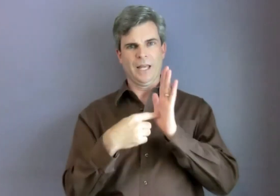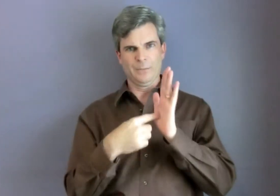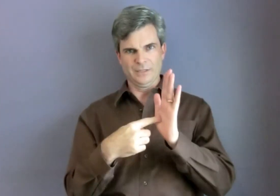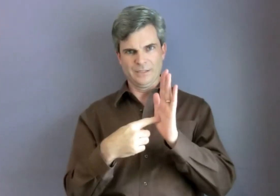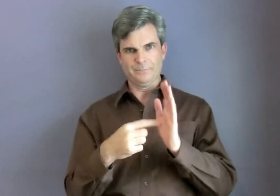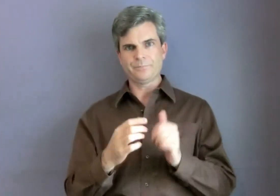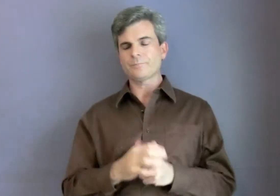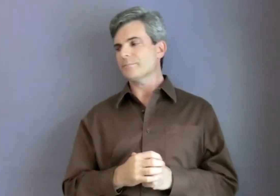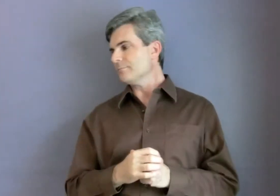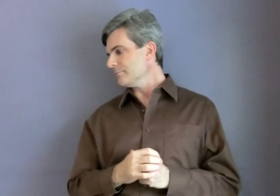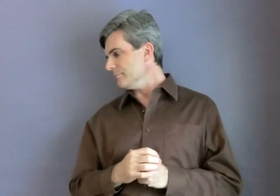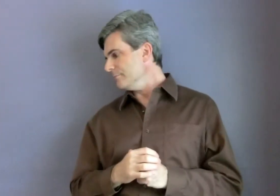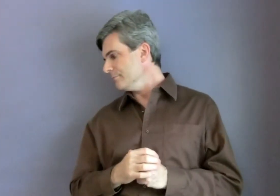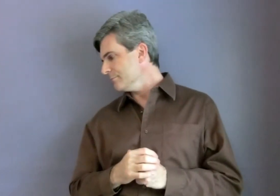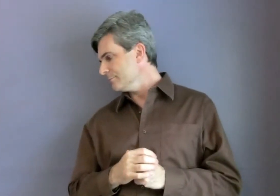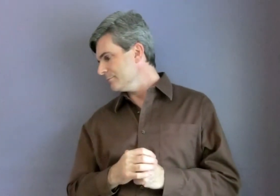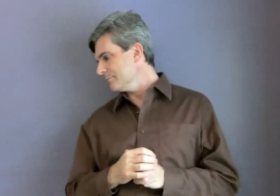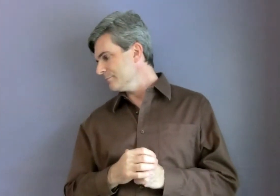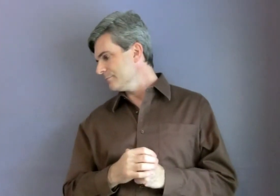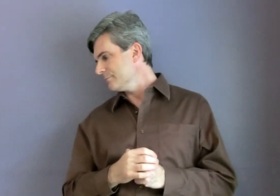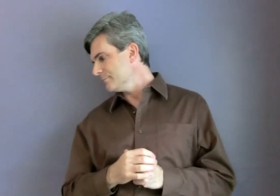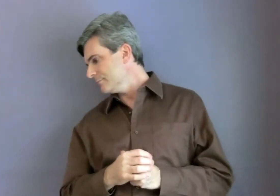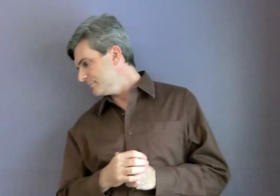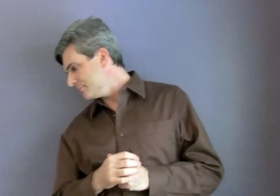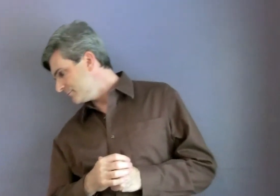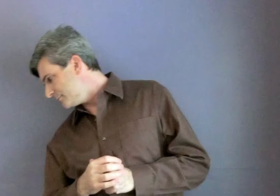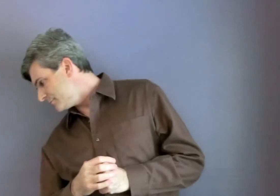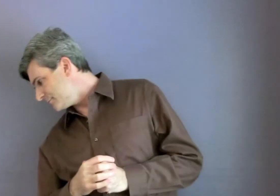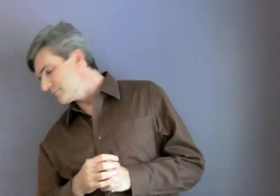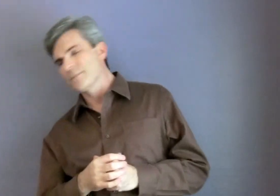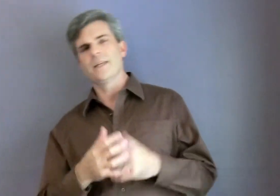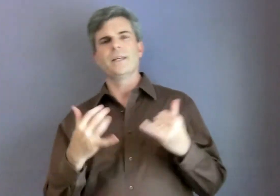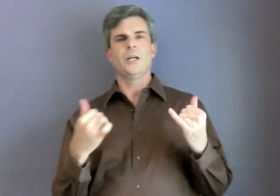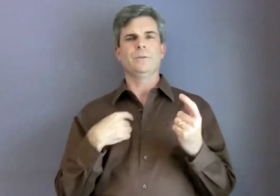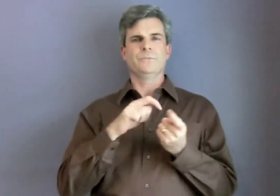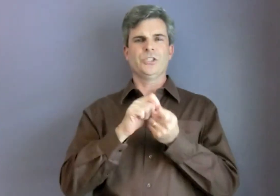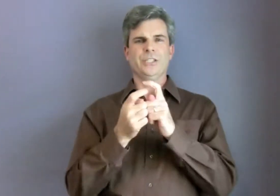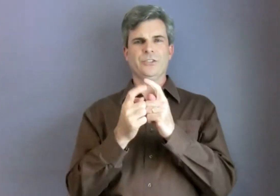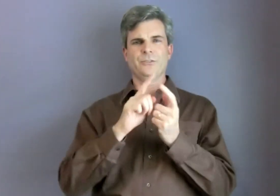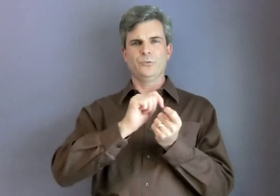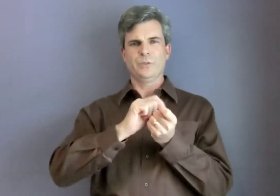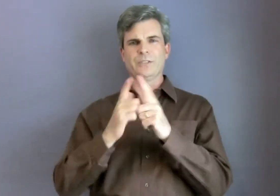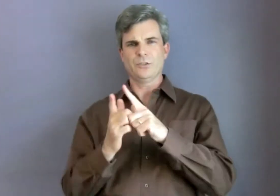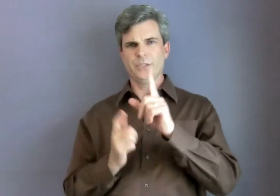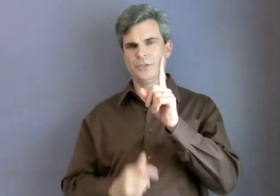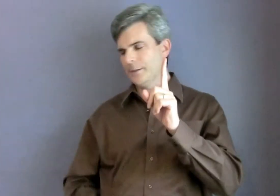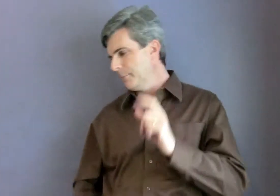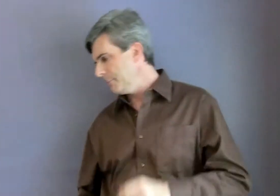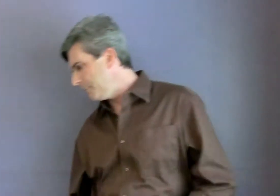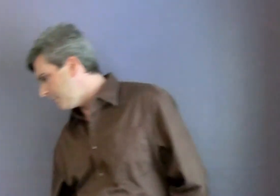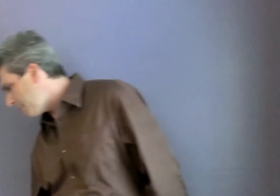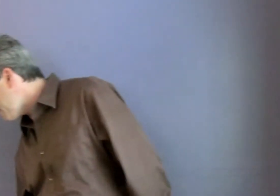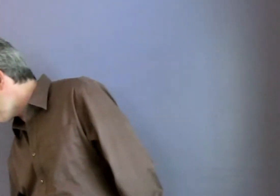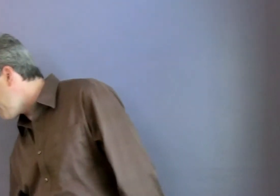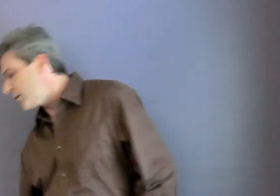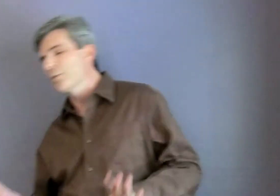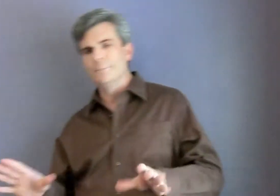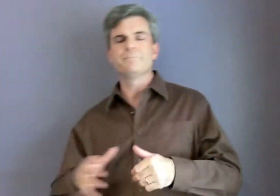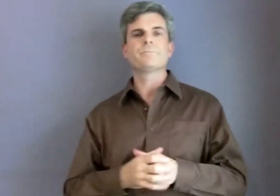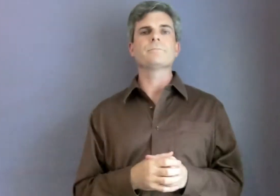training at ages 7 and 11, and here's another person in college, high school and college. And this person is particularly interesting. I won't go into the intrascatter